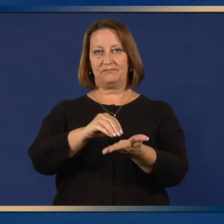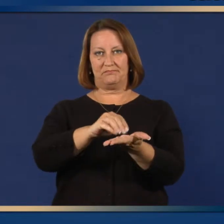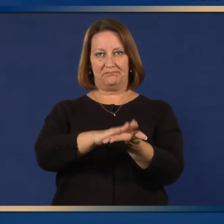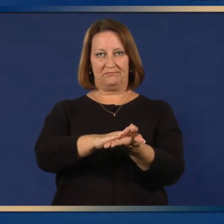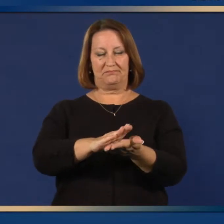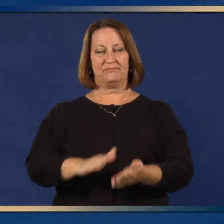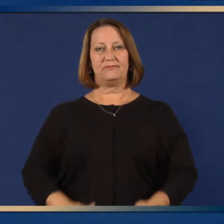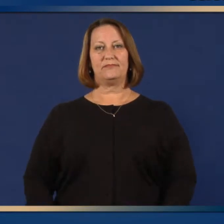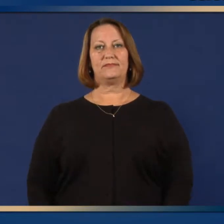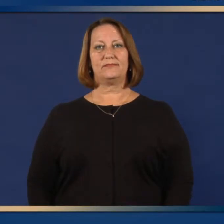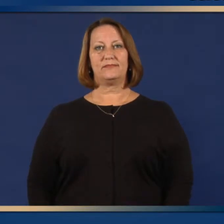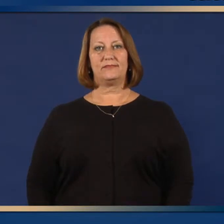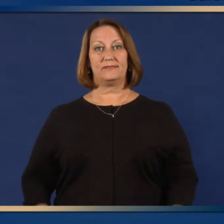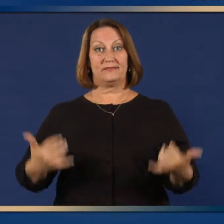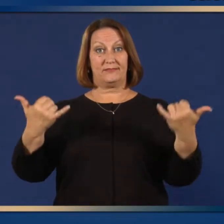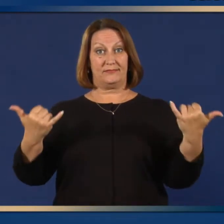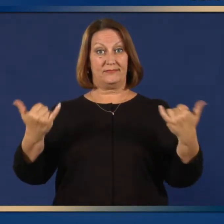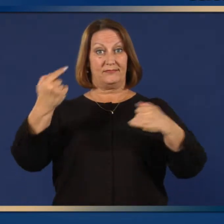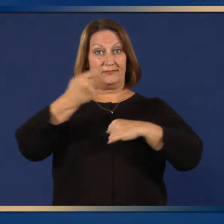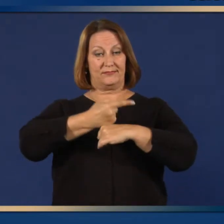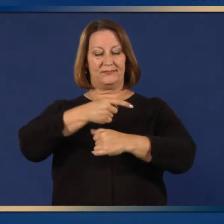date.